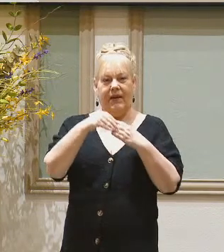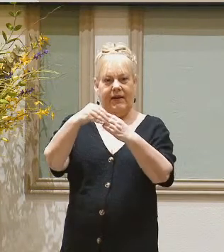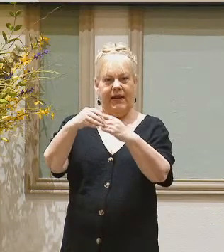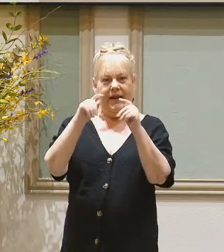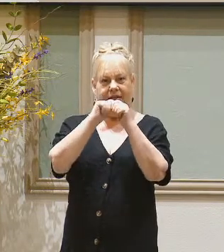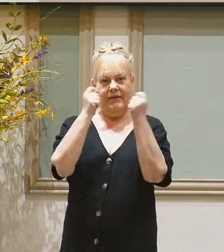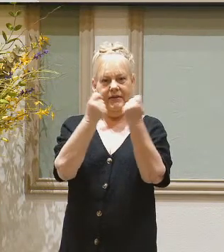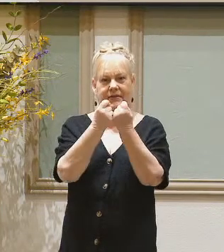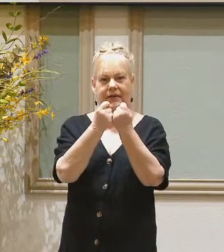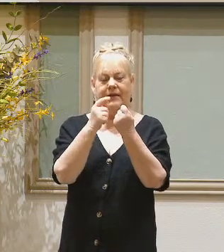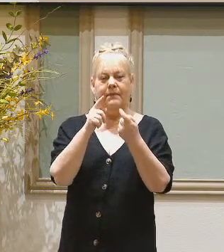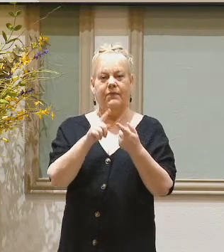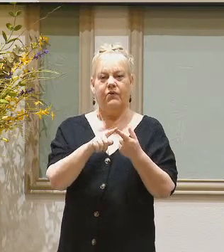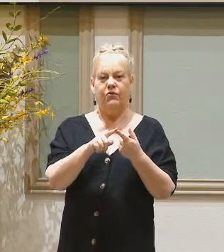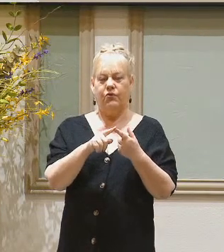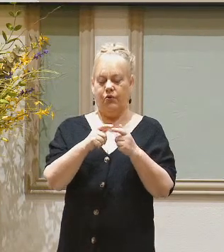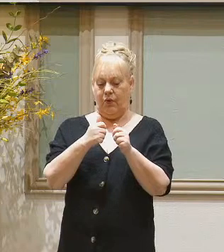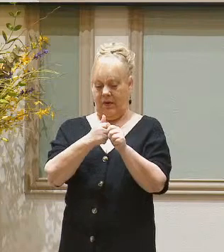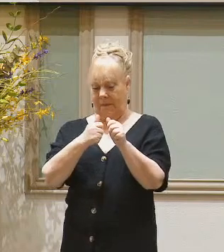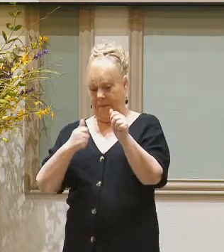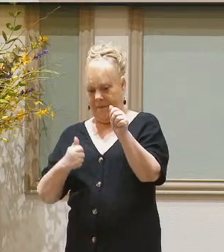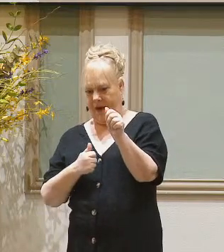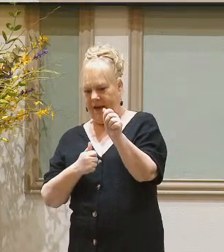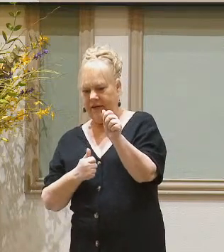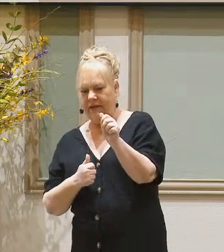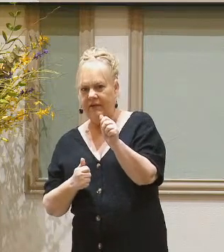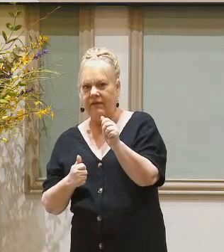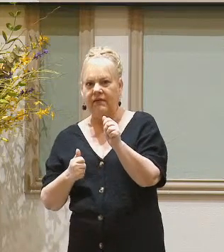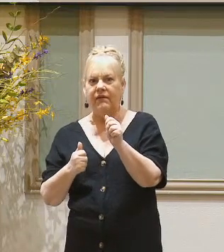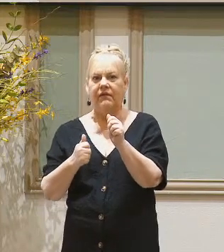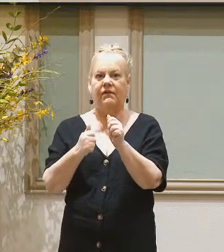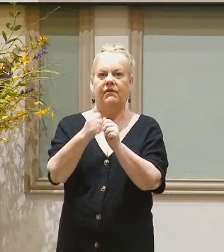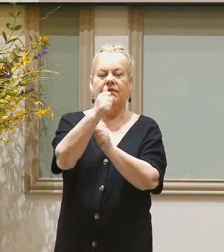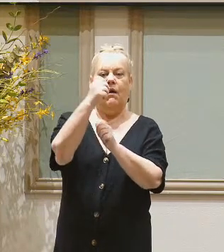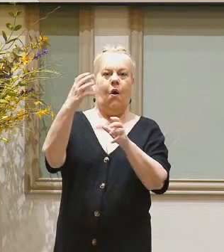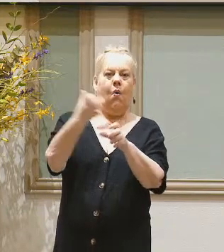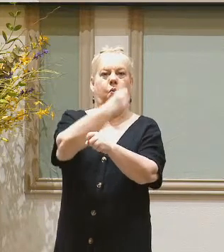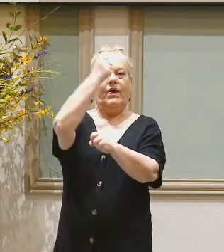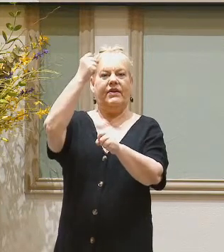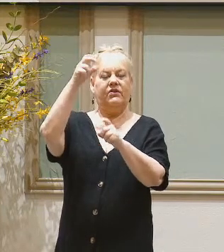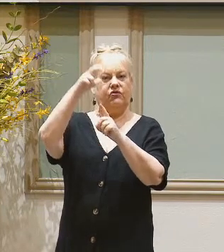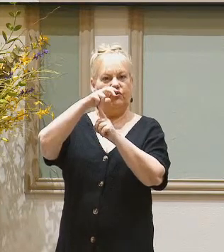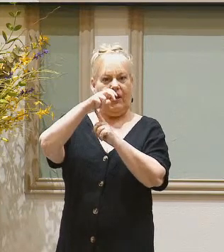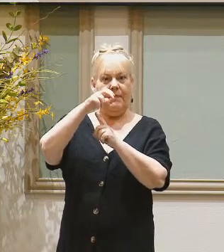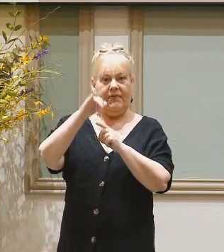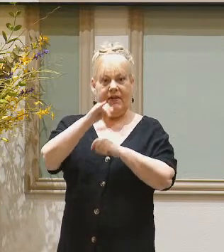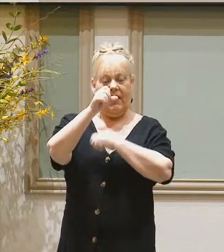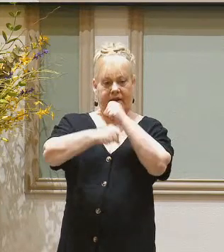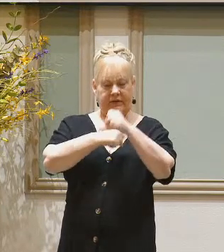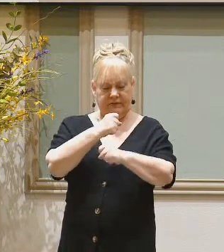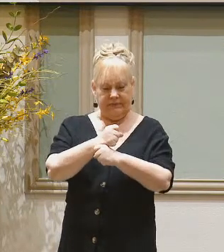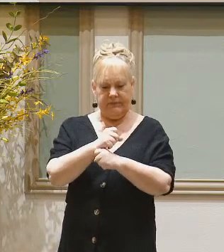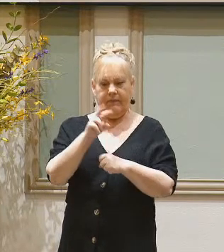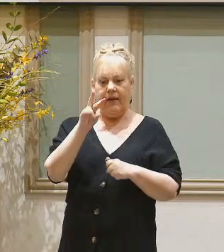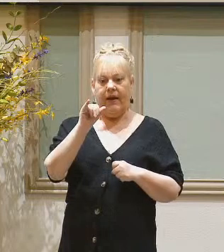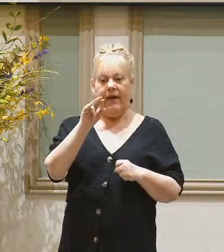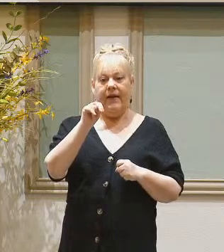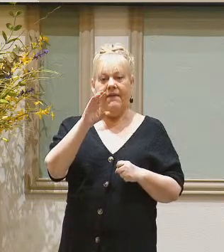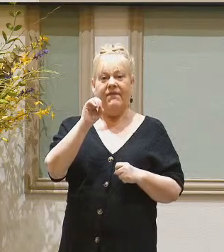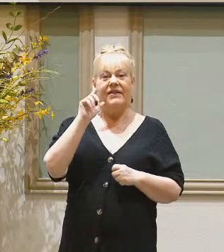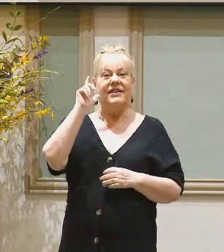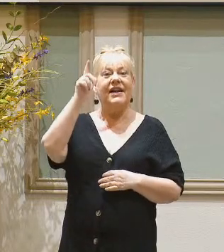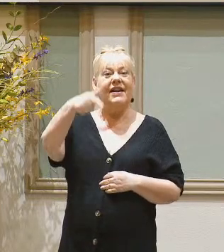to an unlikely come-from-behind victory, winning the national championship that year. Vince then